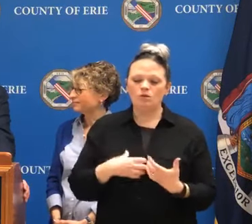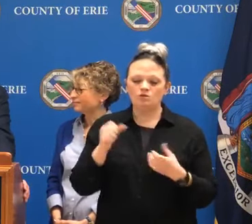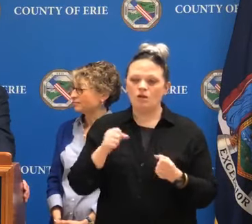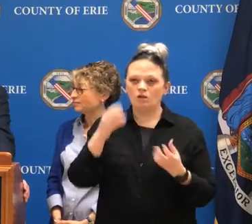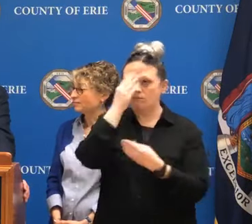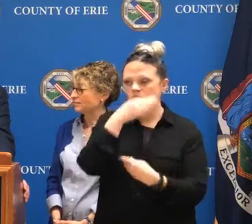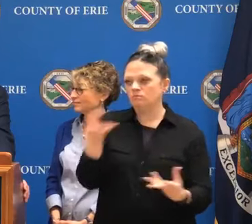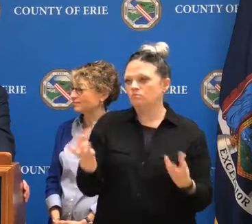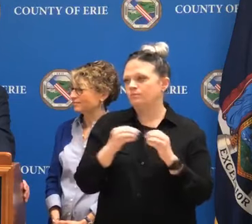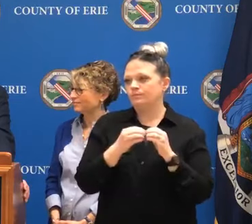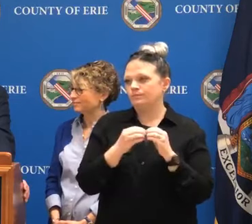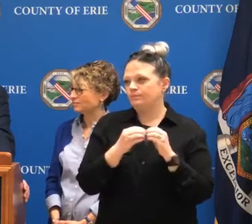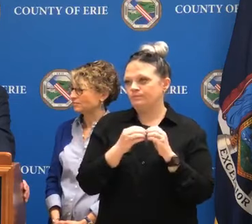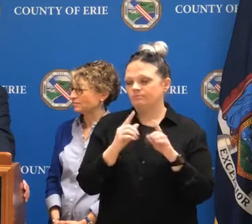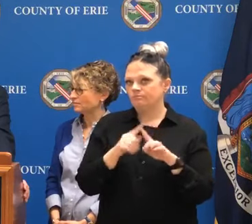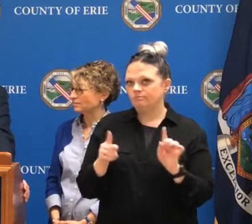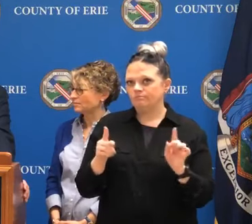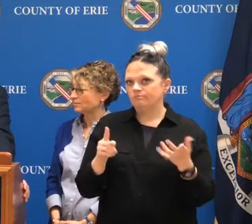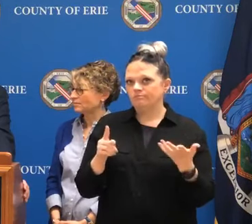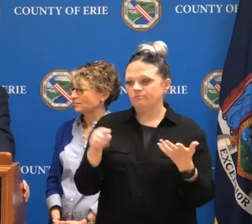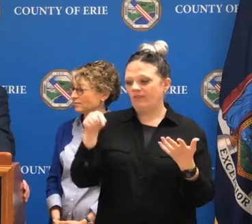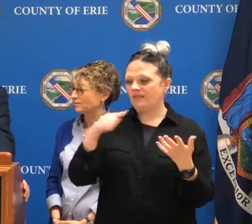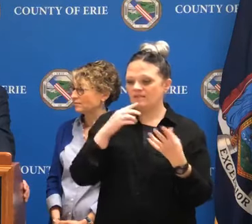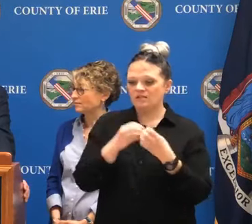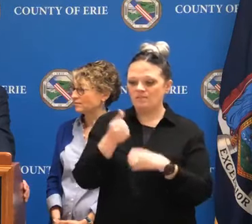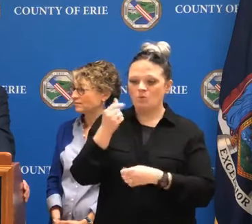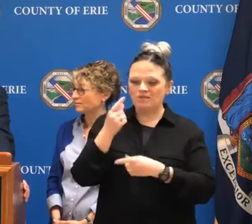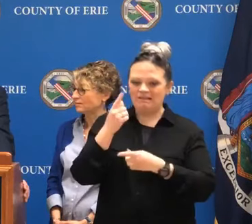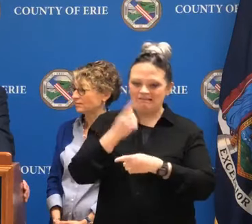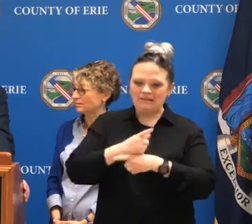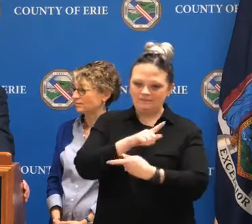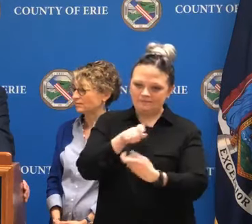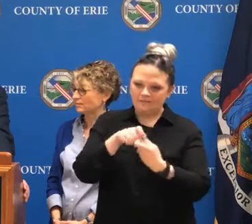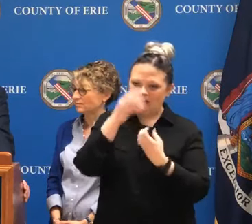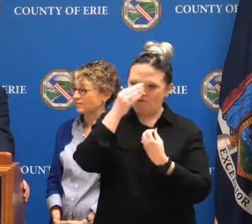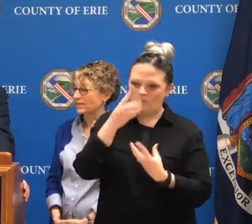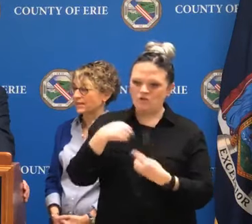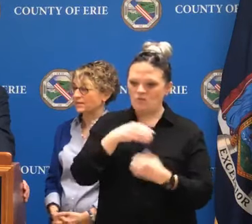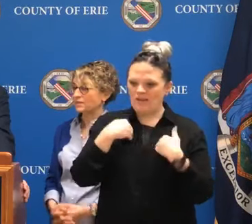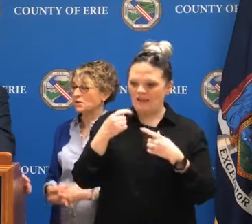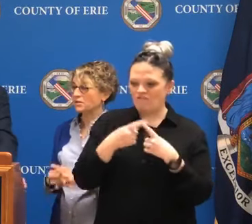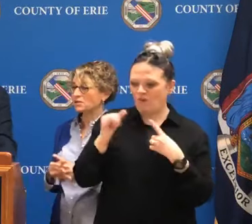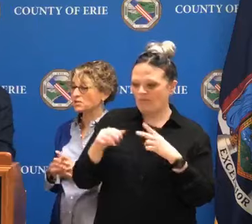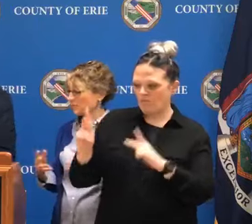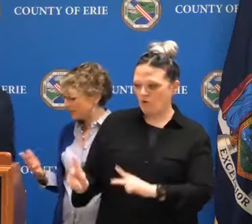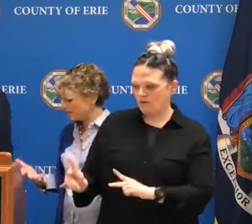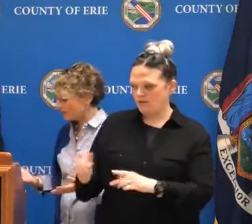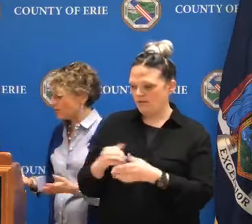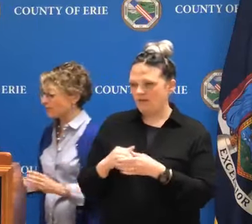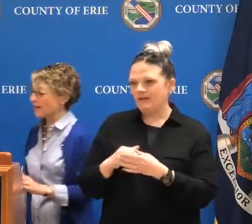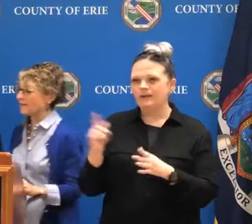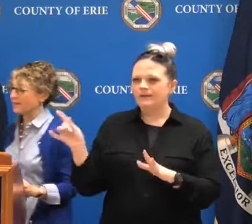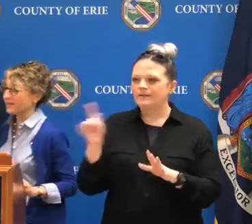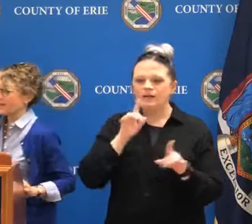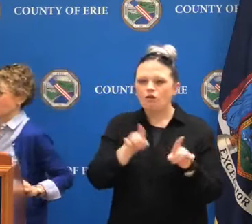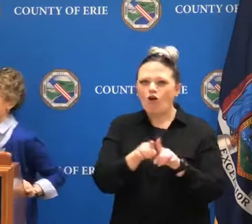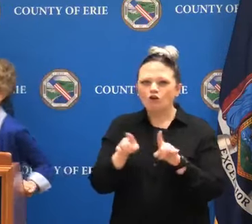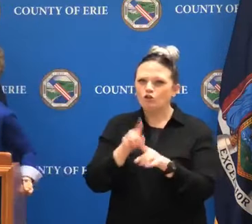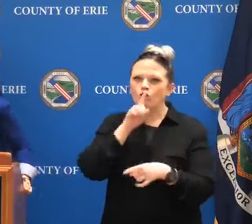information, but we're giving the most accurate information that we have from the individual. And, well, and also in, you know,